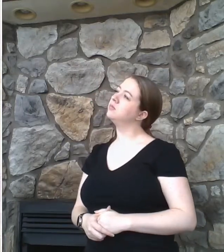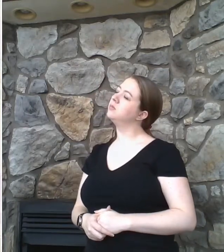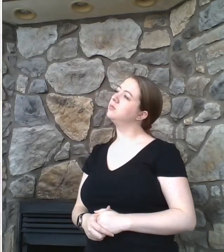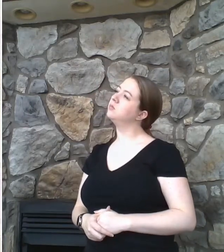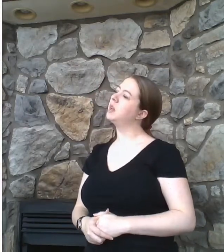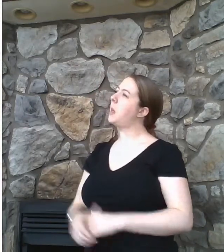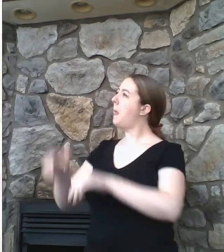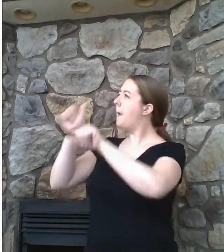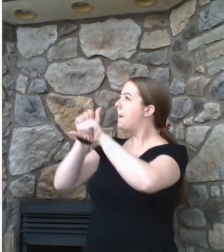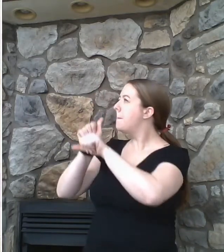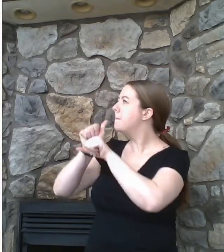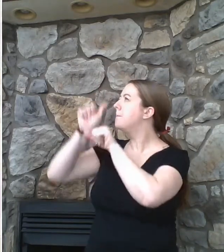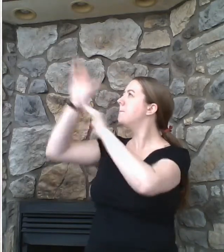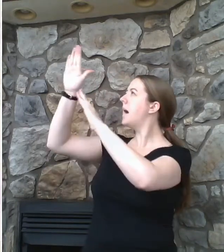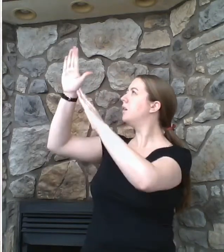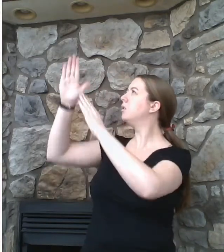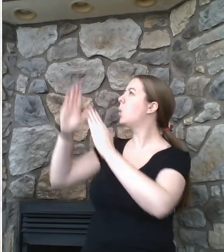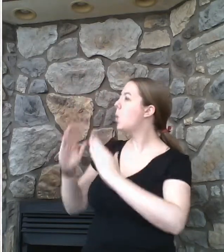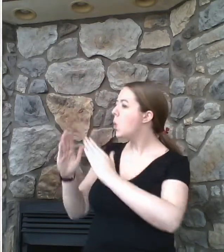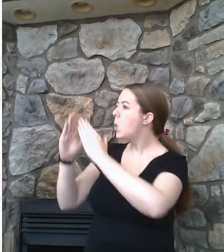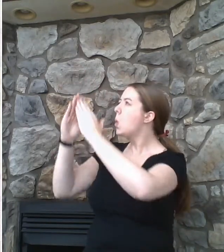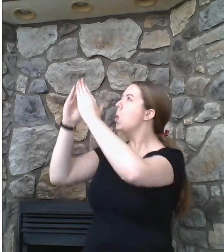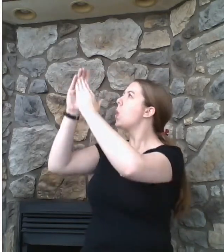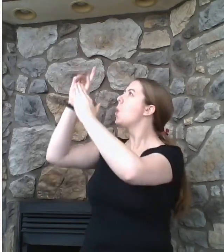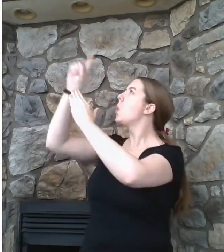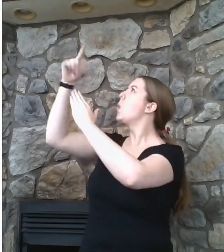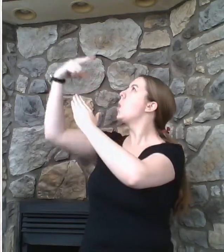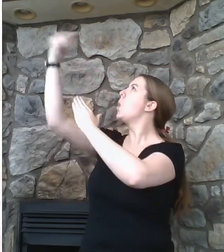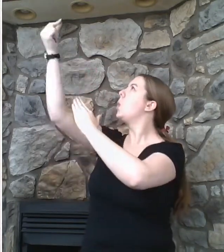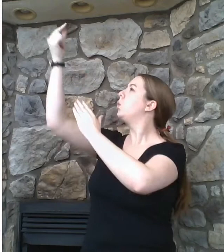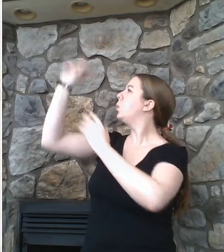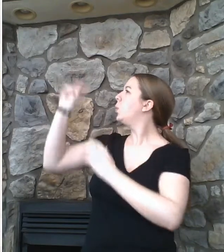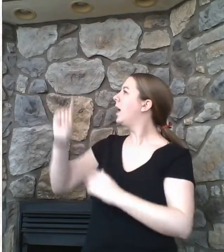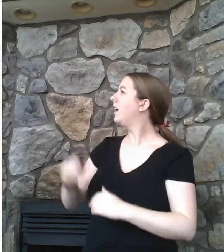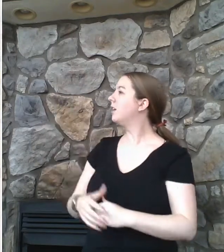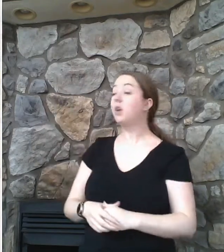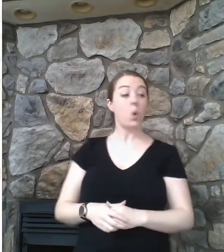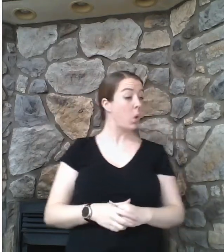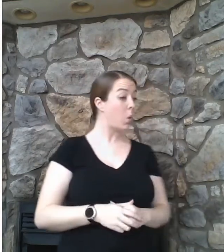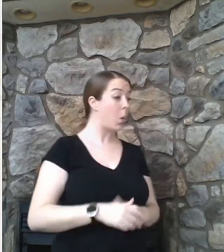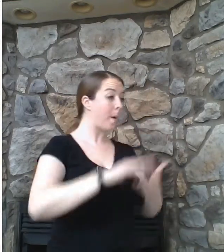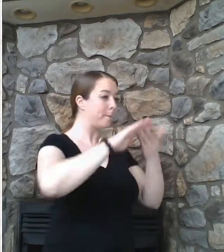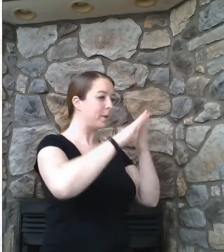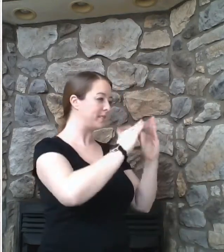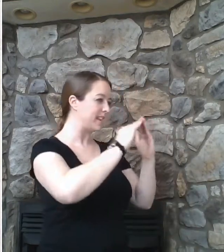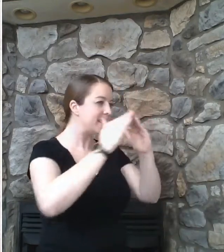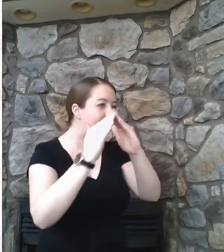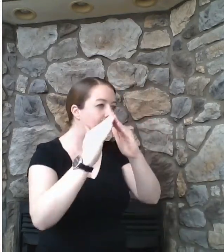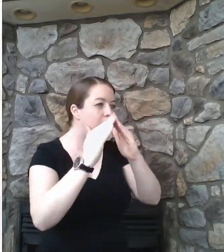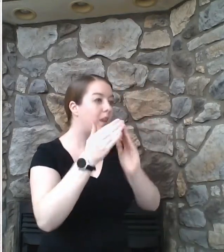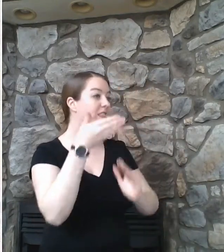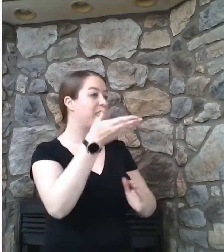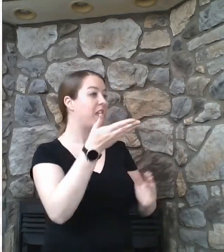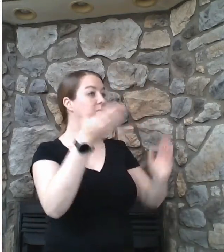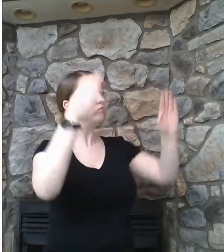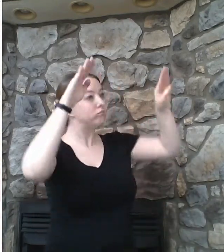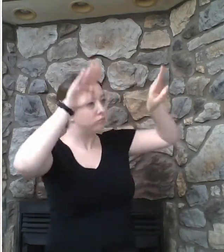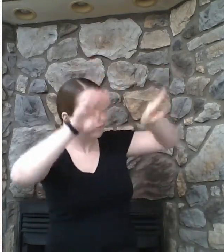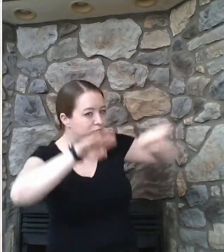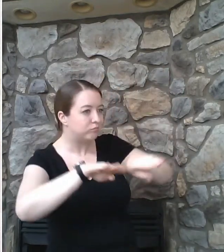"Where does the mountain go after the top?" "Down to where it becomes a